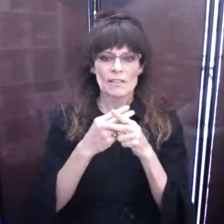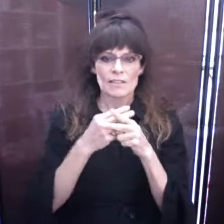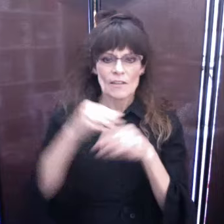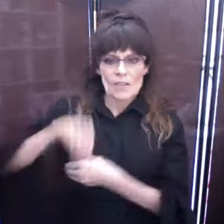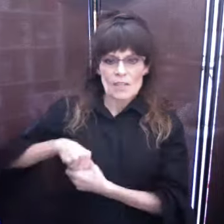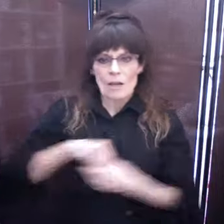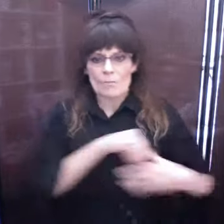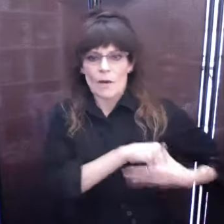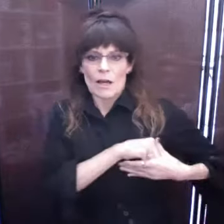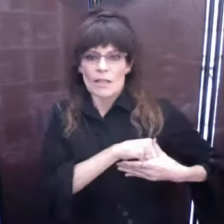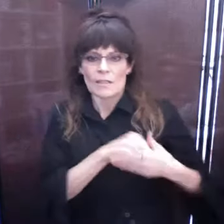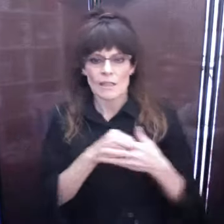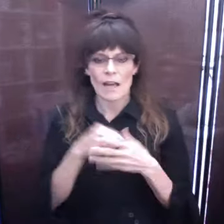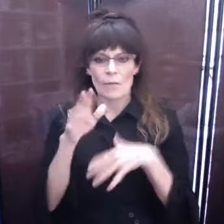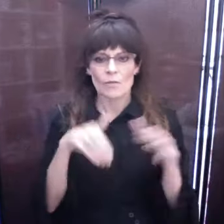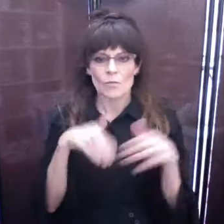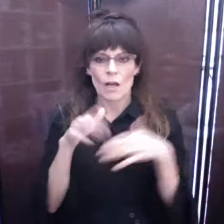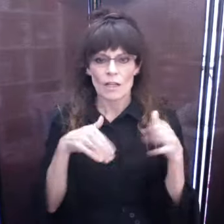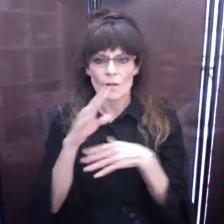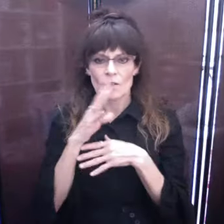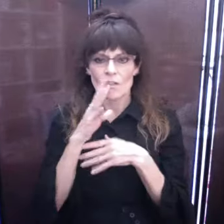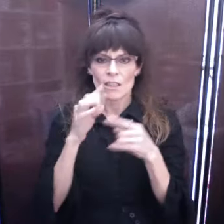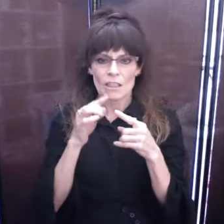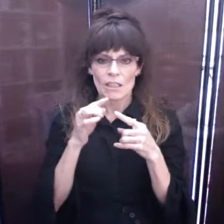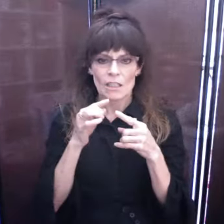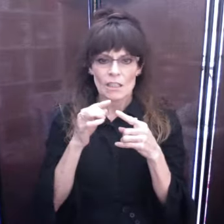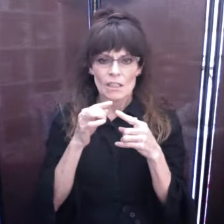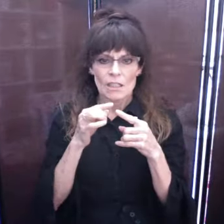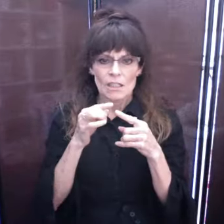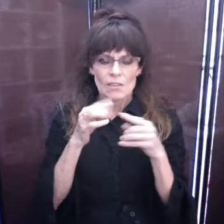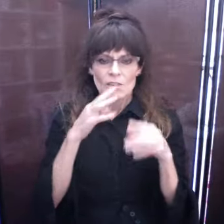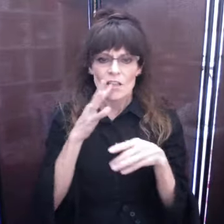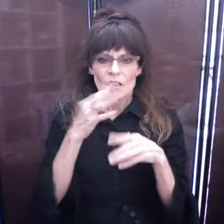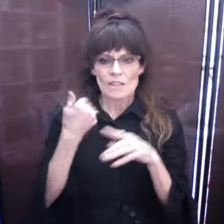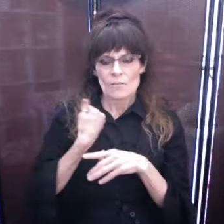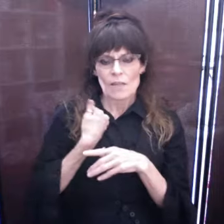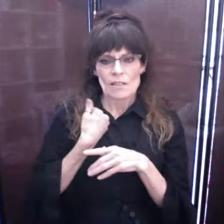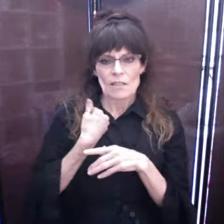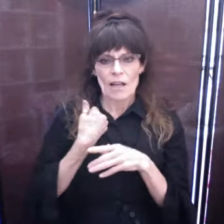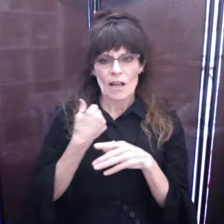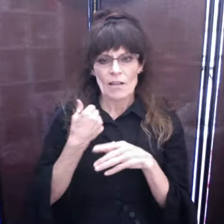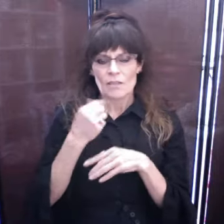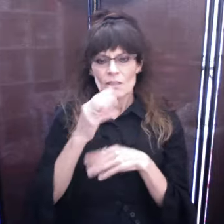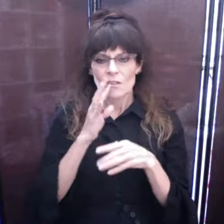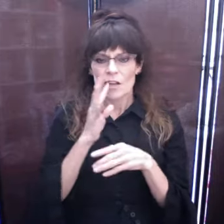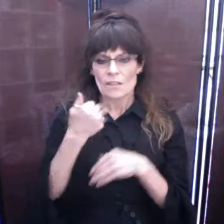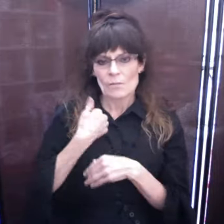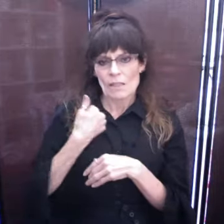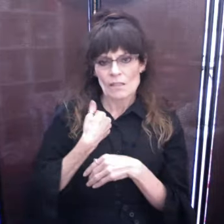that guy walking around talking to himself downtown, walking around the bus station talking to himself. And every weekend she would go on a